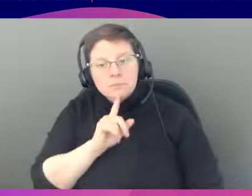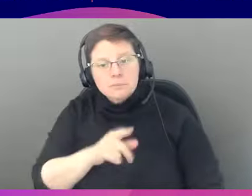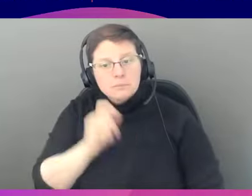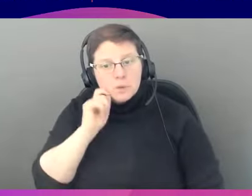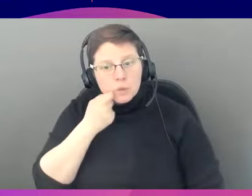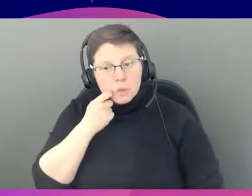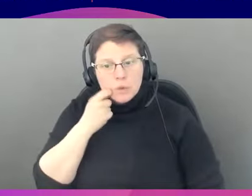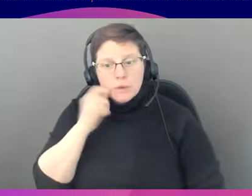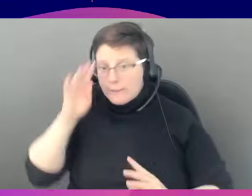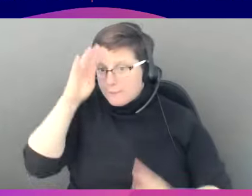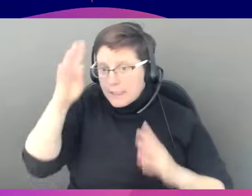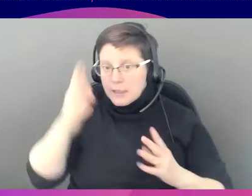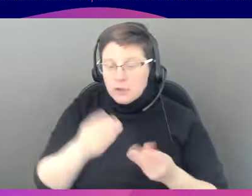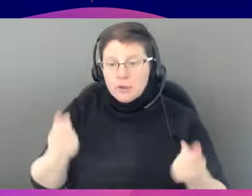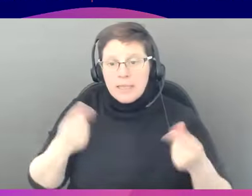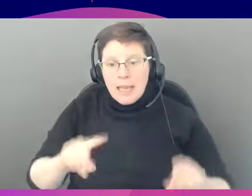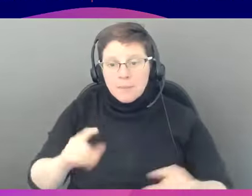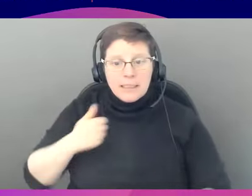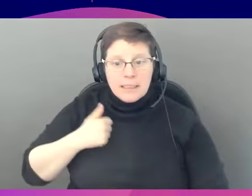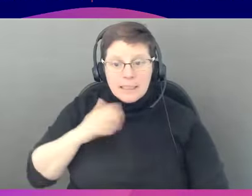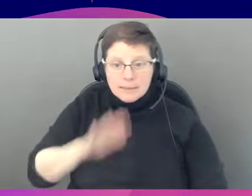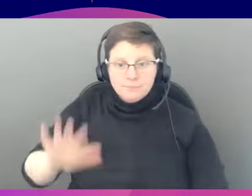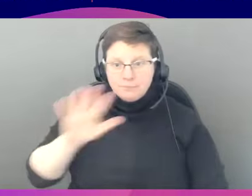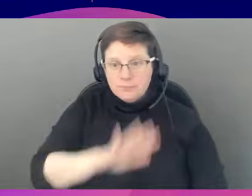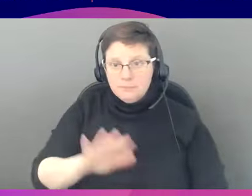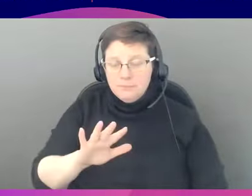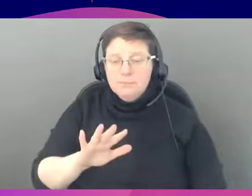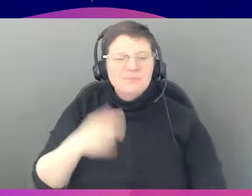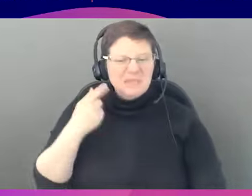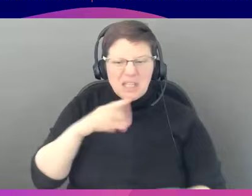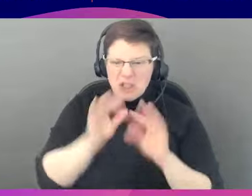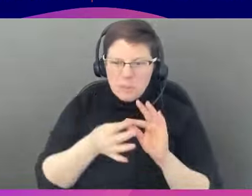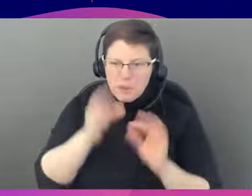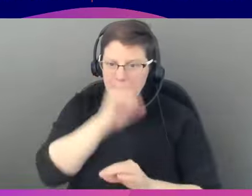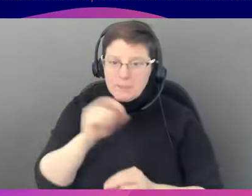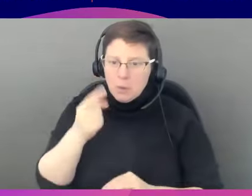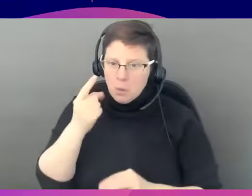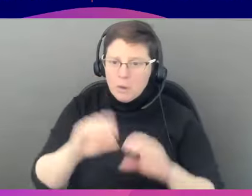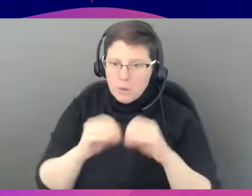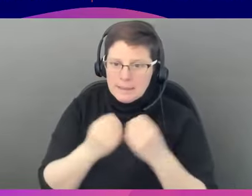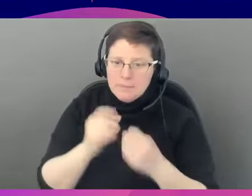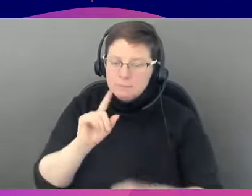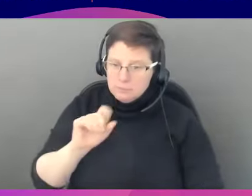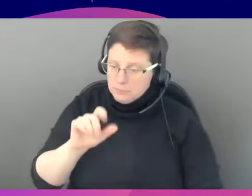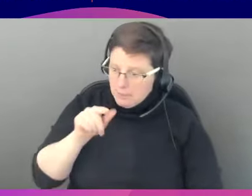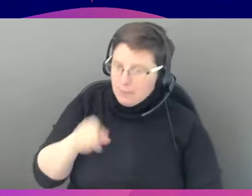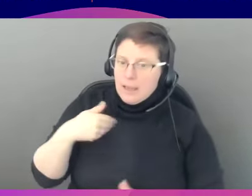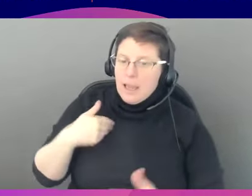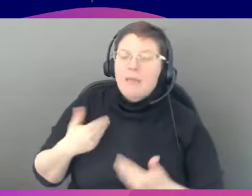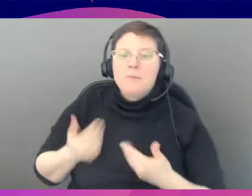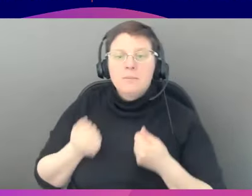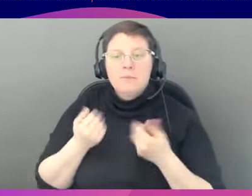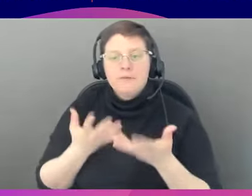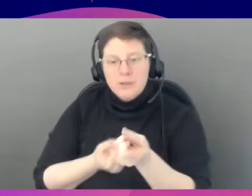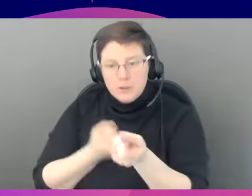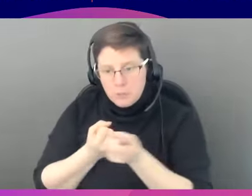happening in communities. I'm going to shout out Gulf Wellington Women in Crisis, who have been supporting survivors with farmed animals and been